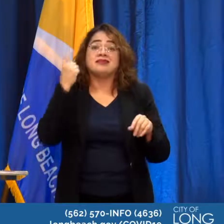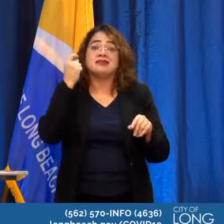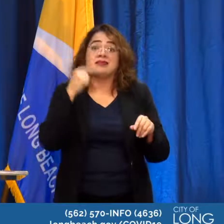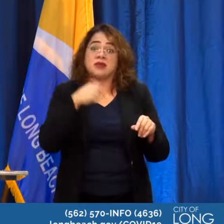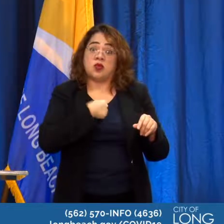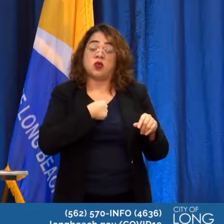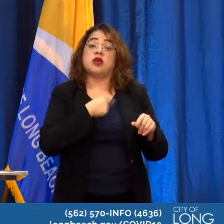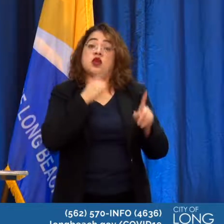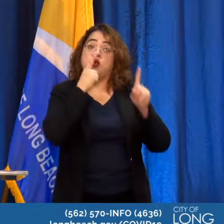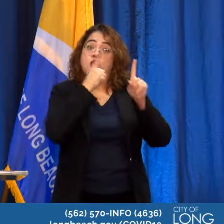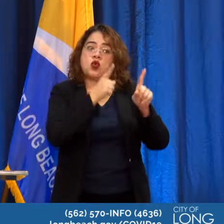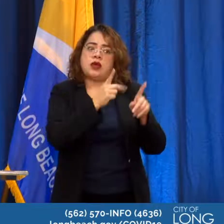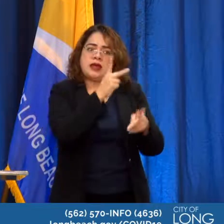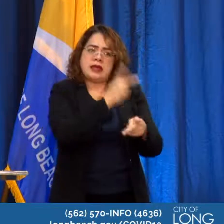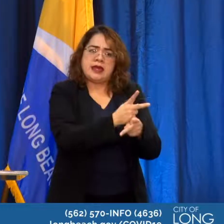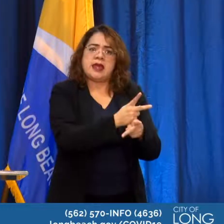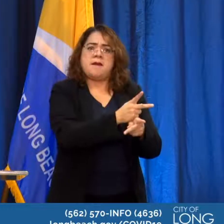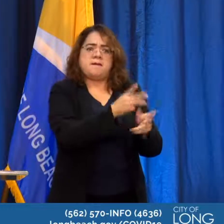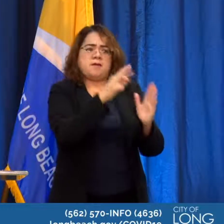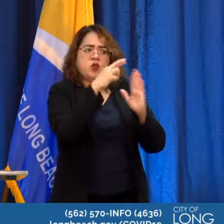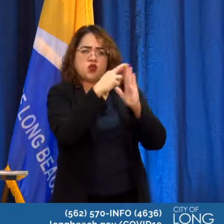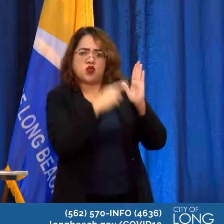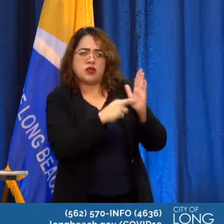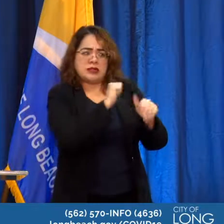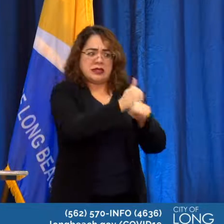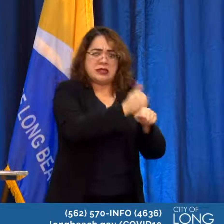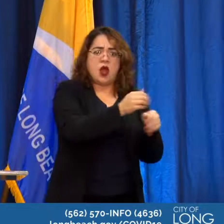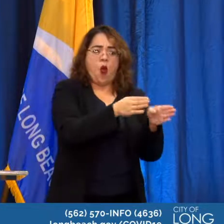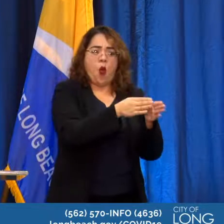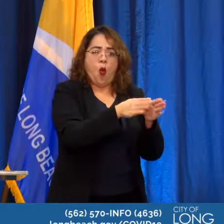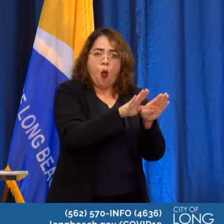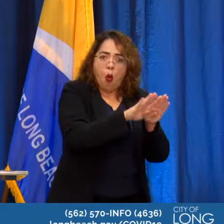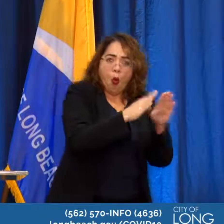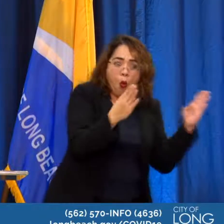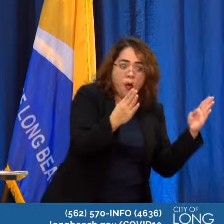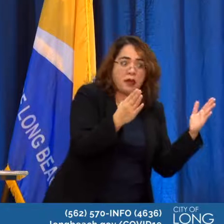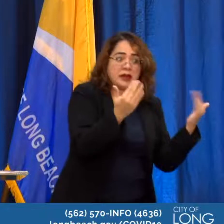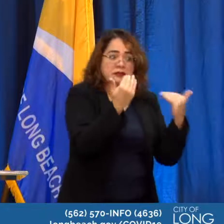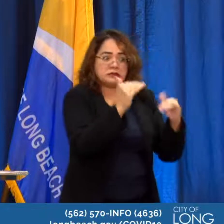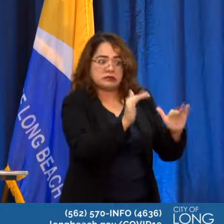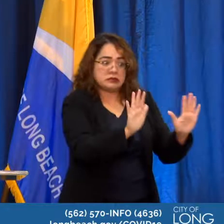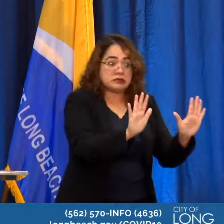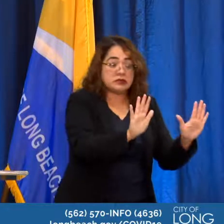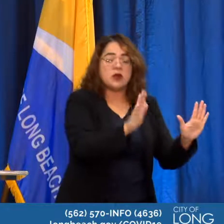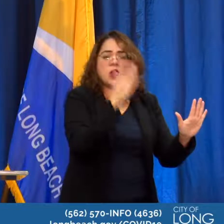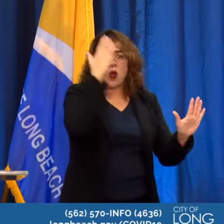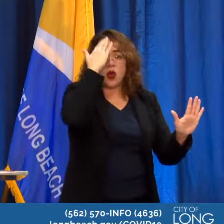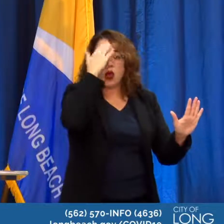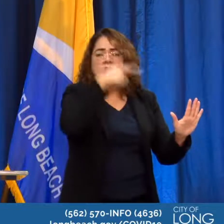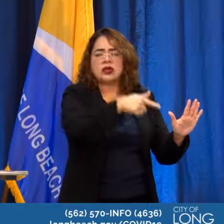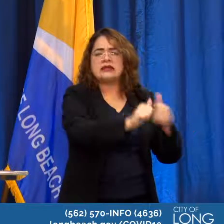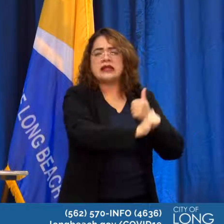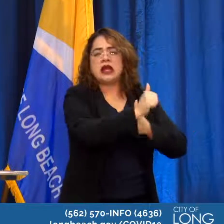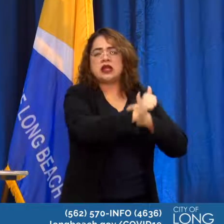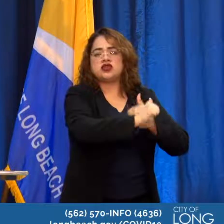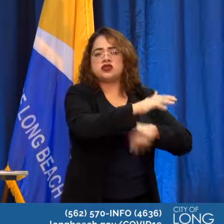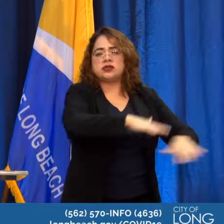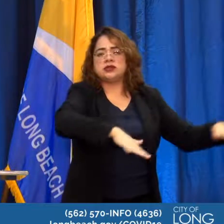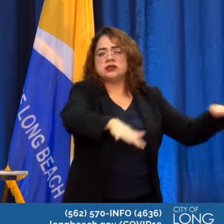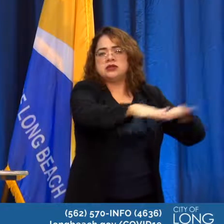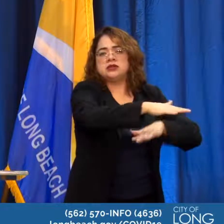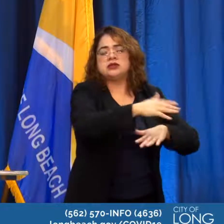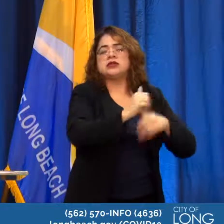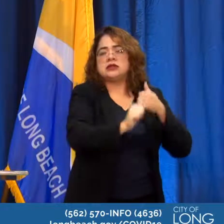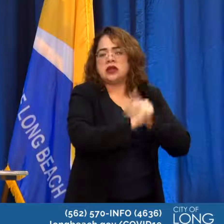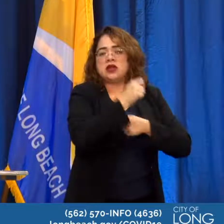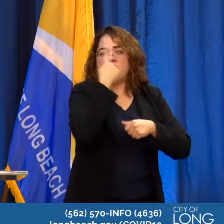point and taken it lightly. It's very, very difficult decision to make because we know what the impact is. We know what the impact is on folks.